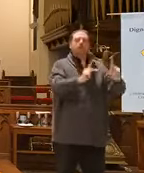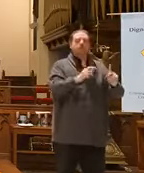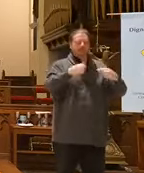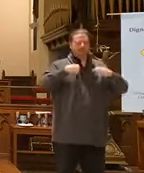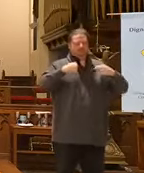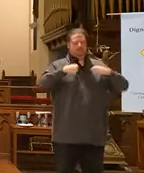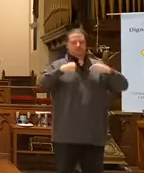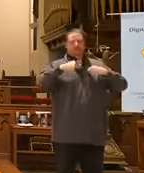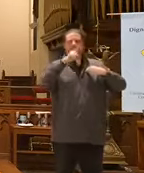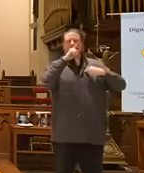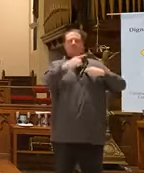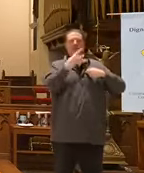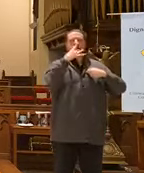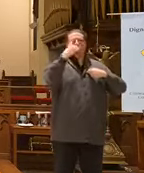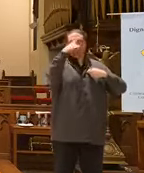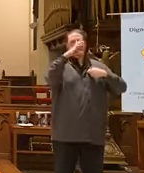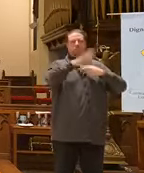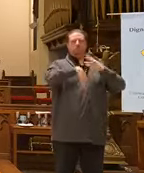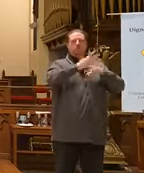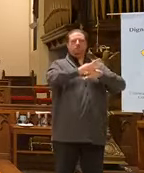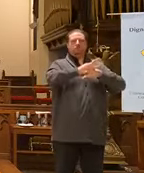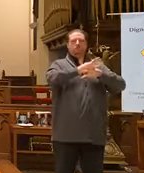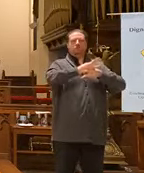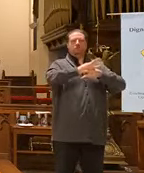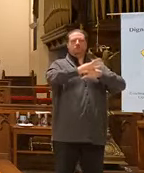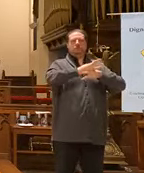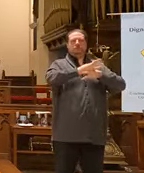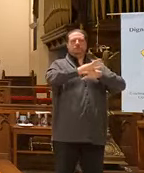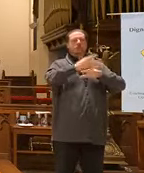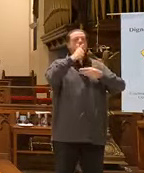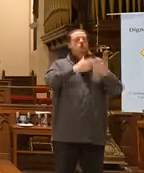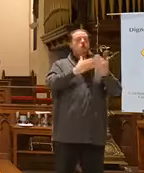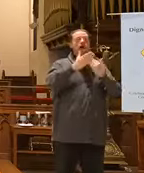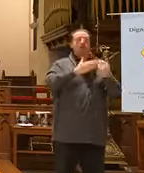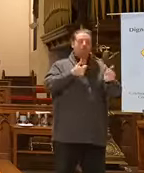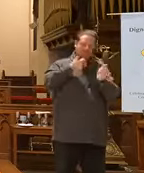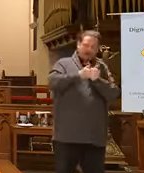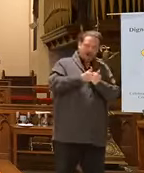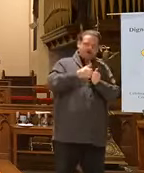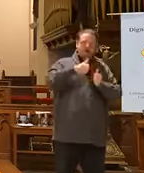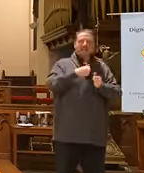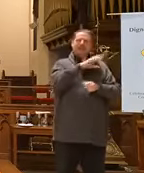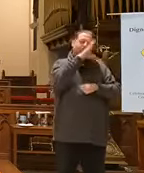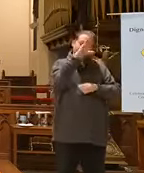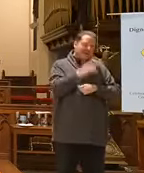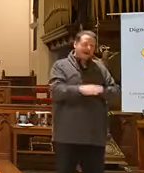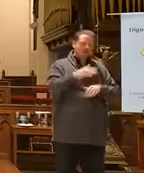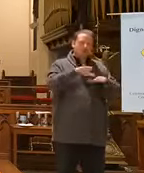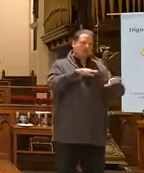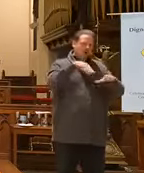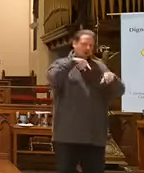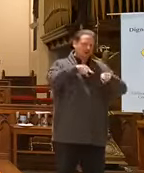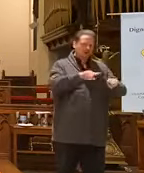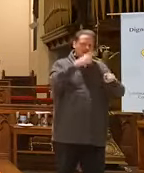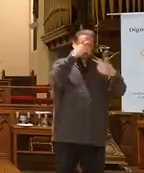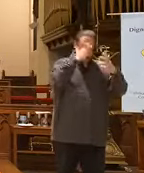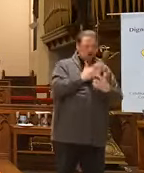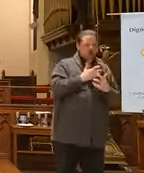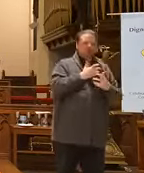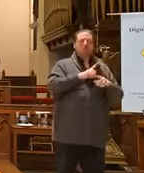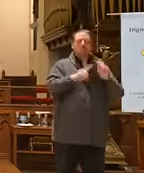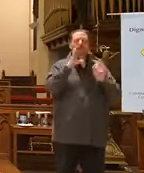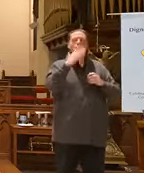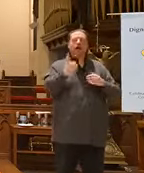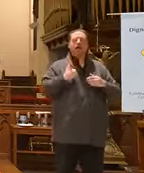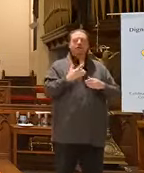I am the light of the world. Whoever follows me will never walk in darkness, but will have the